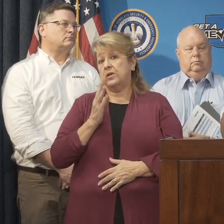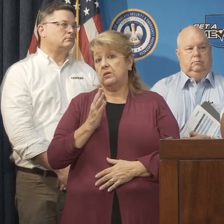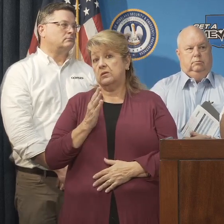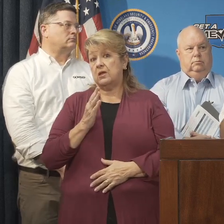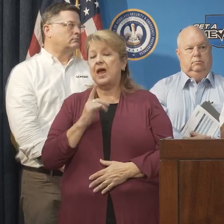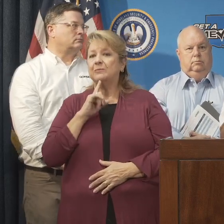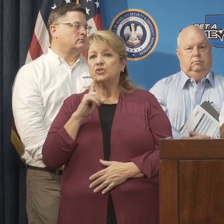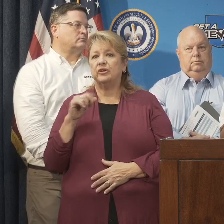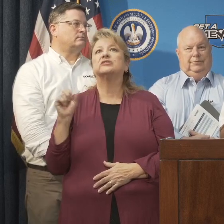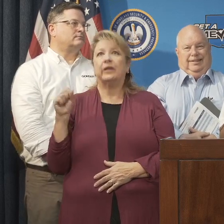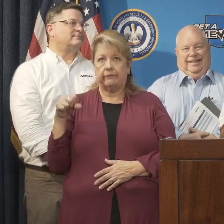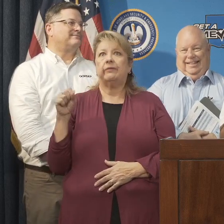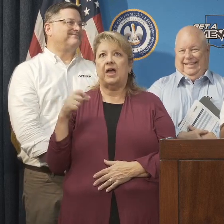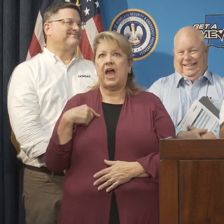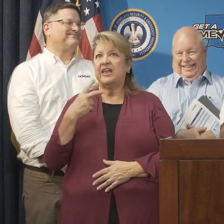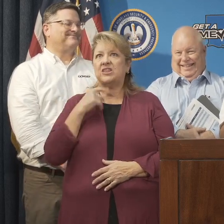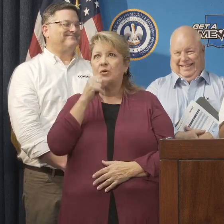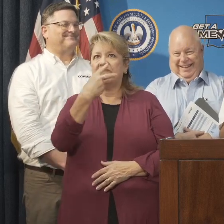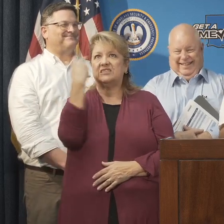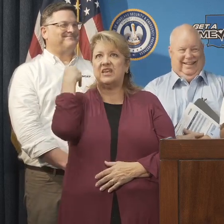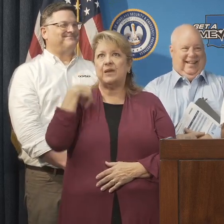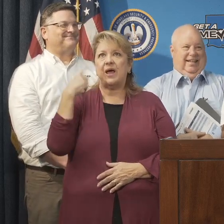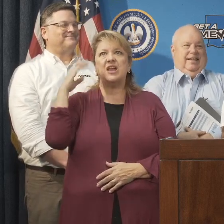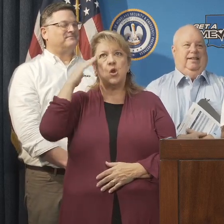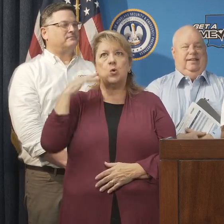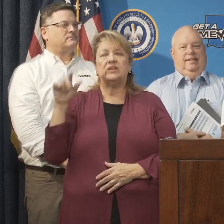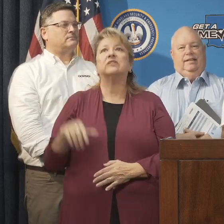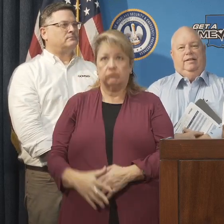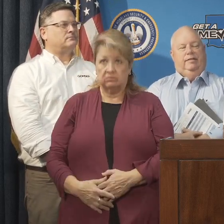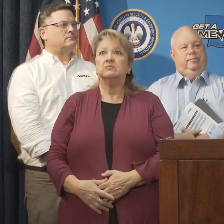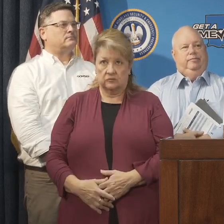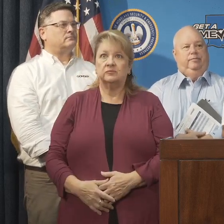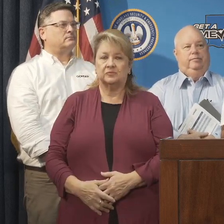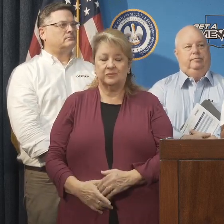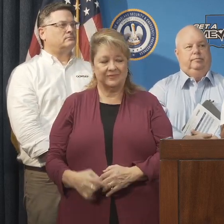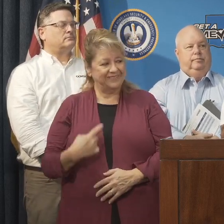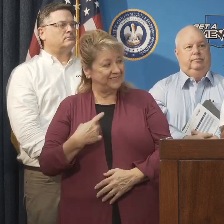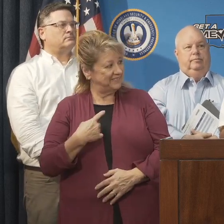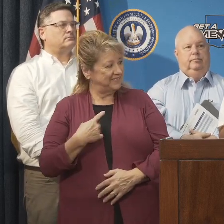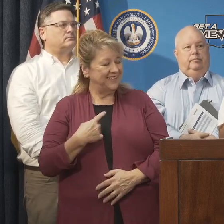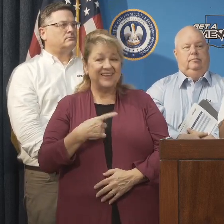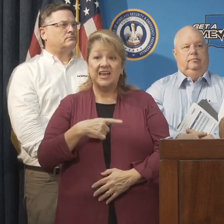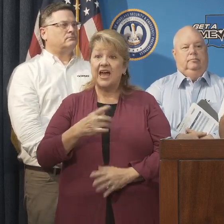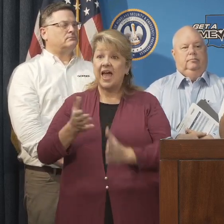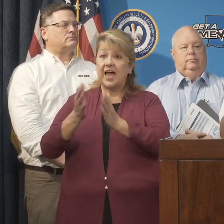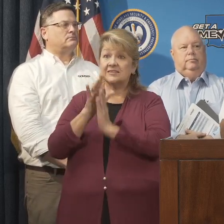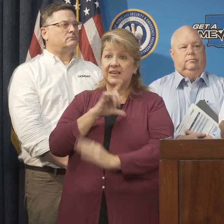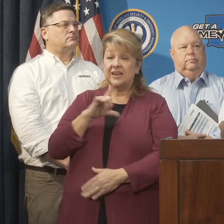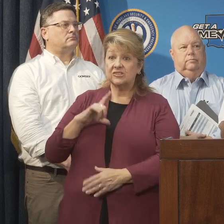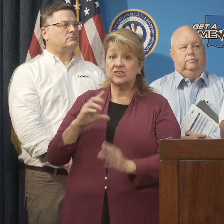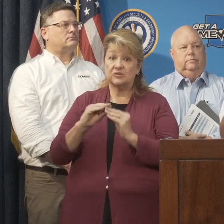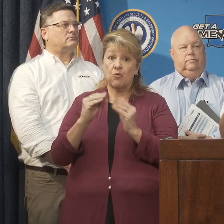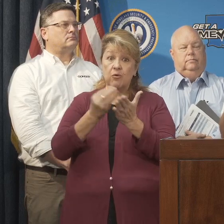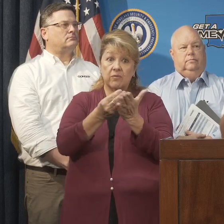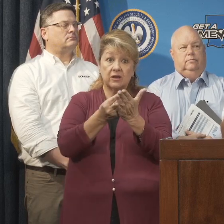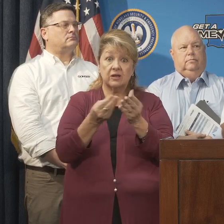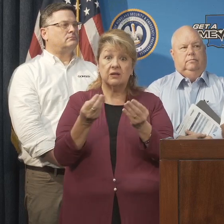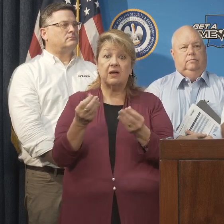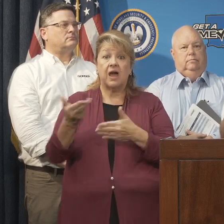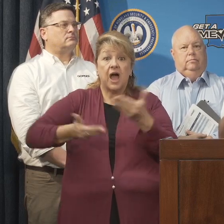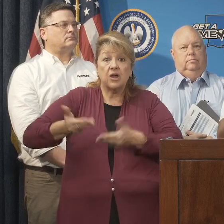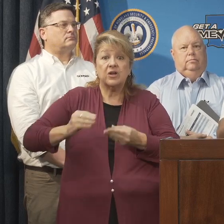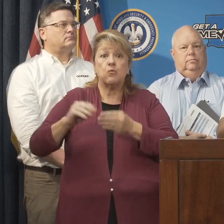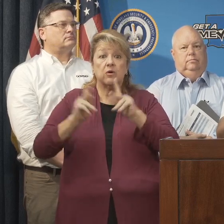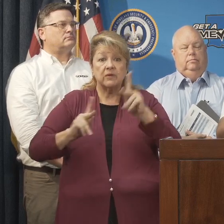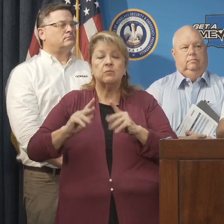bet he's shaking his head yes right now. He's going to be asking the legislature for more money and more personnel so that we have